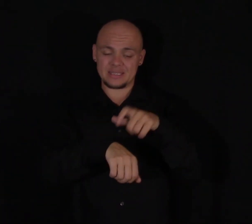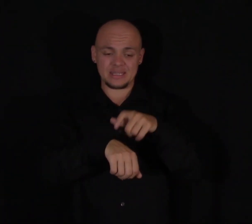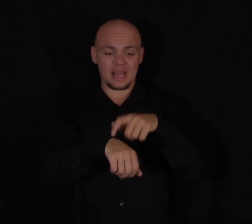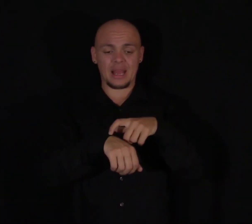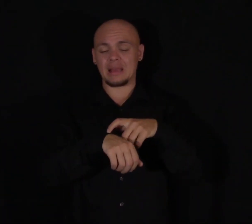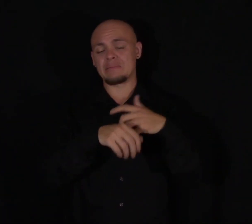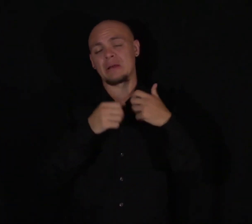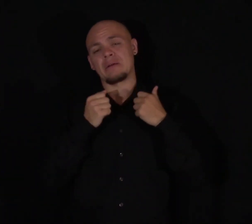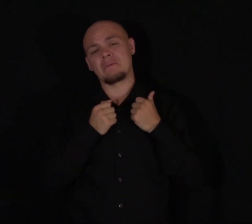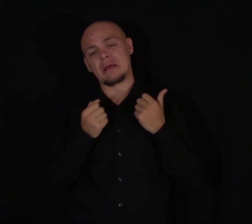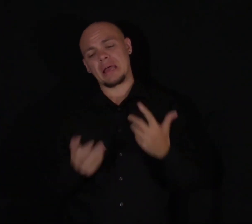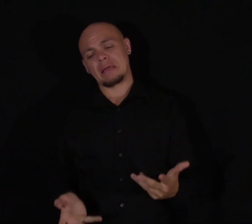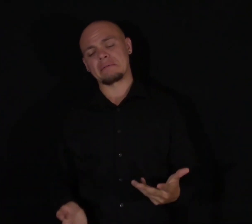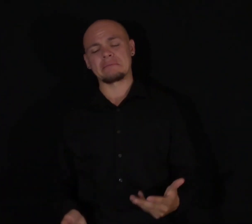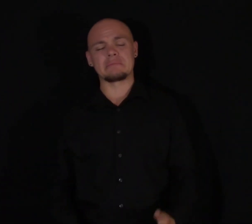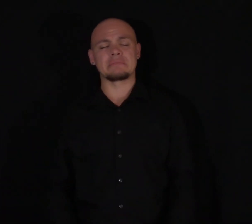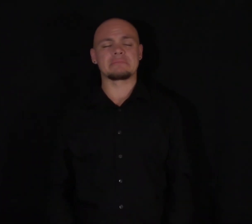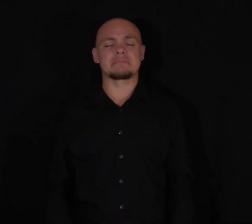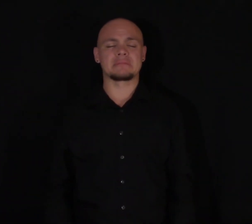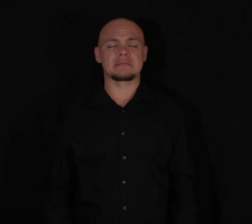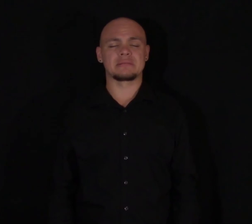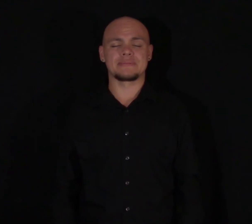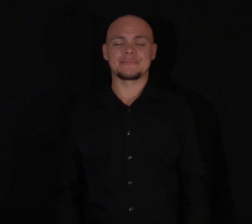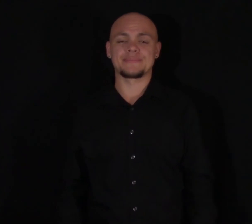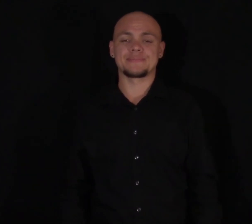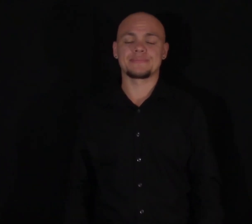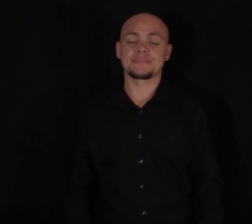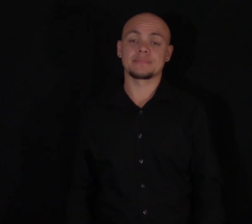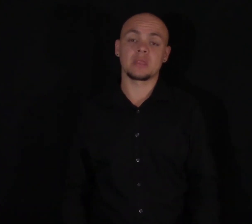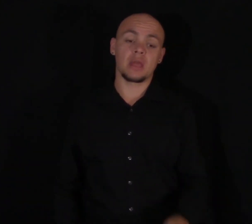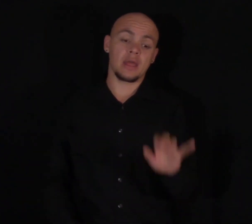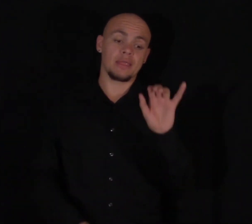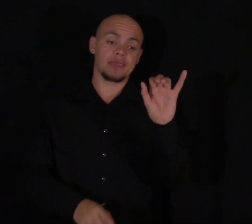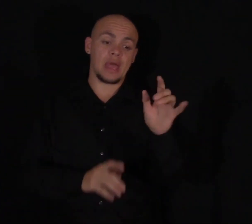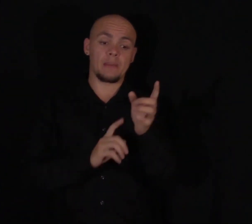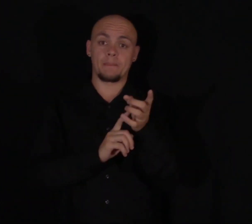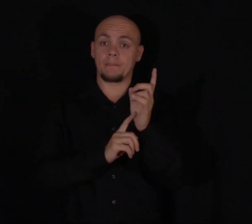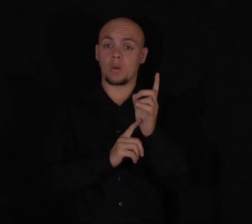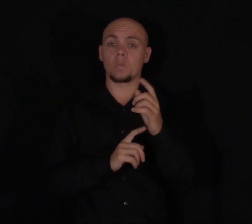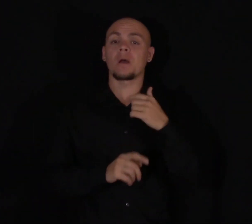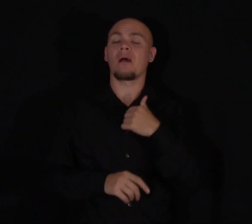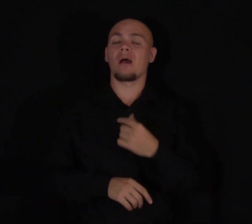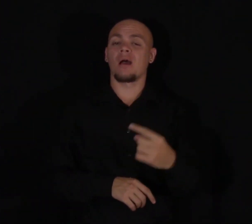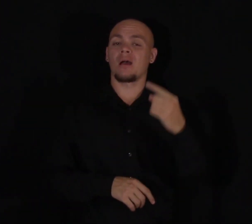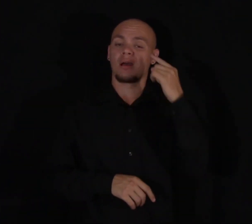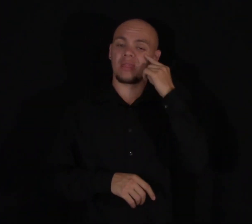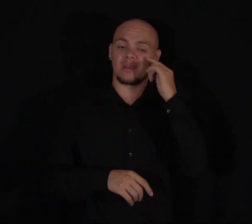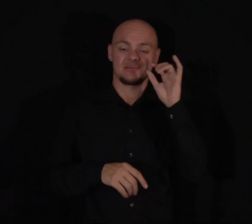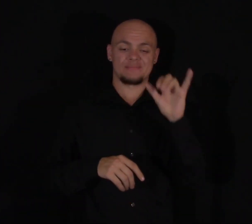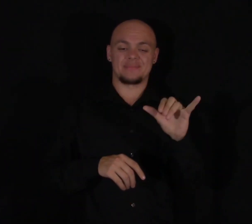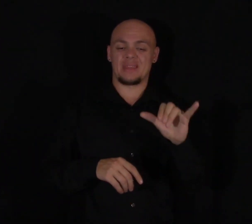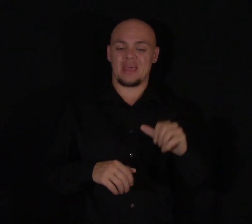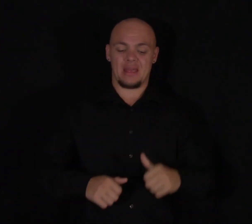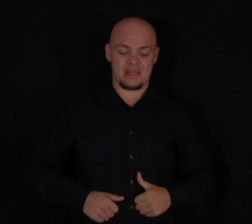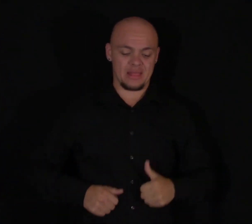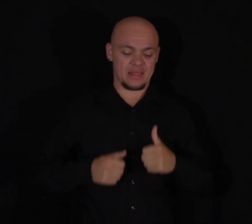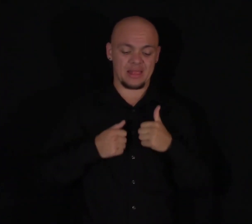and despair. At these moments I often endeavored to put an end to the existence I loathed, and